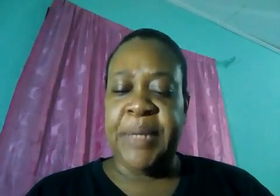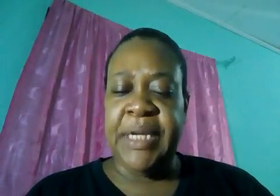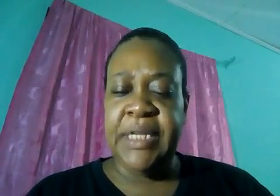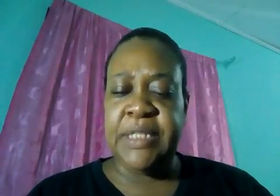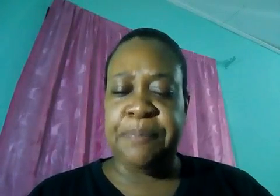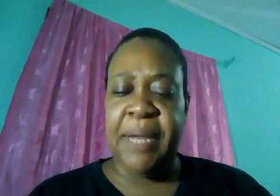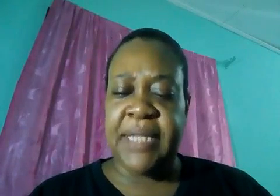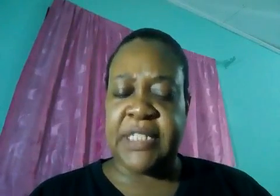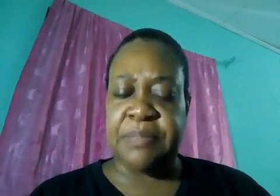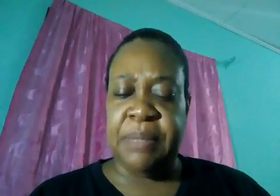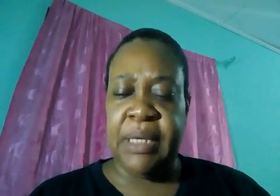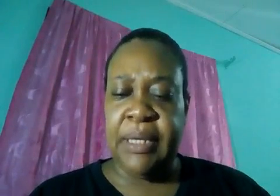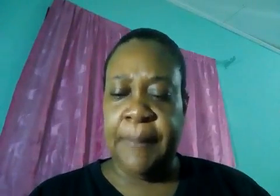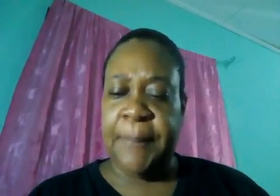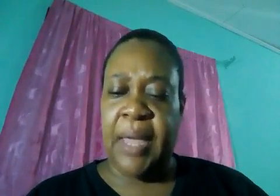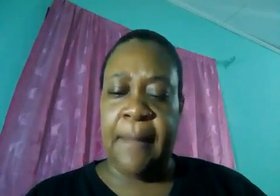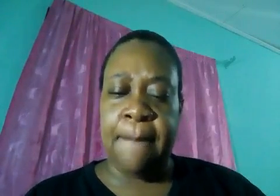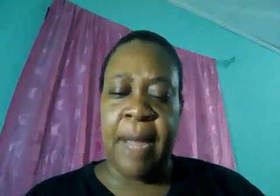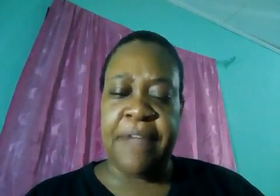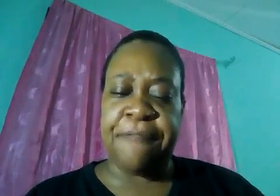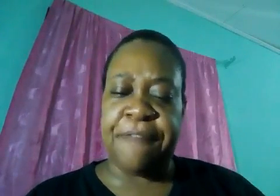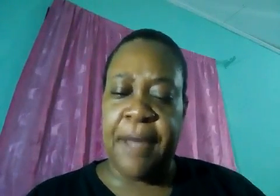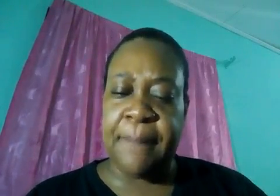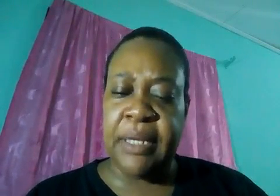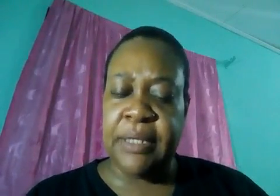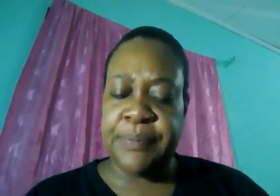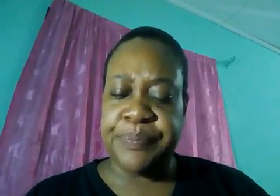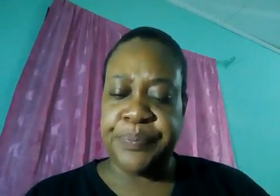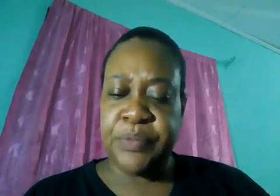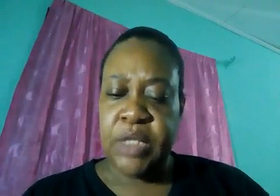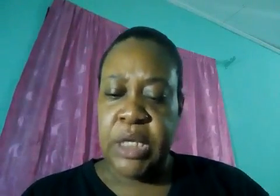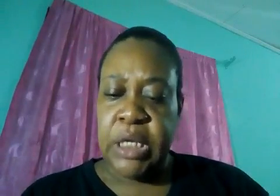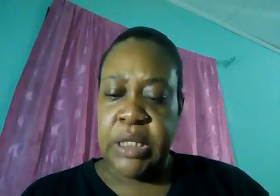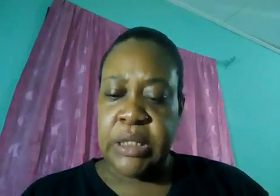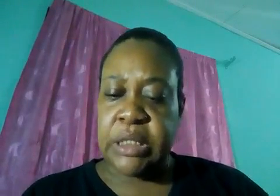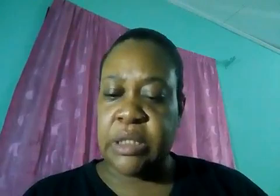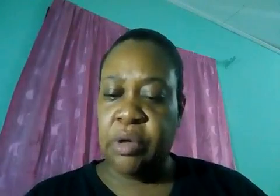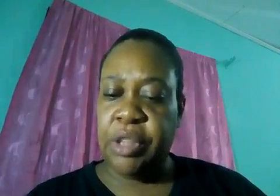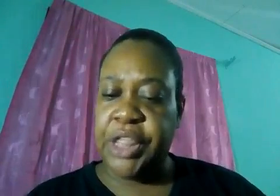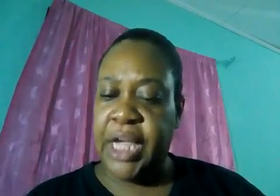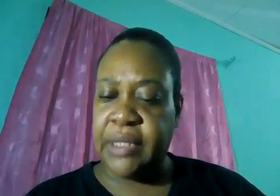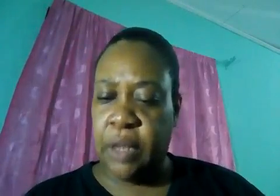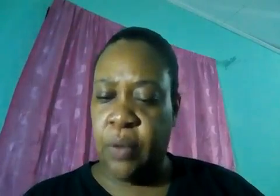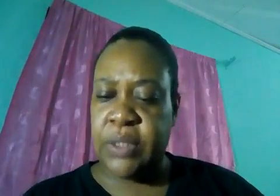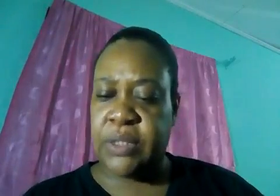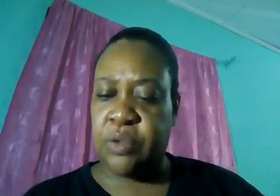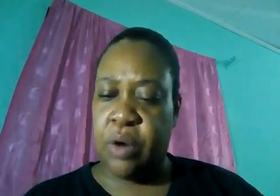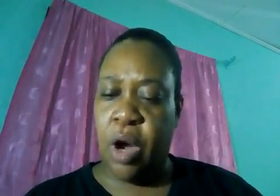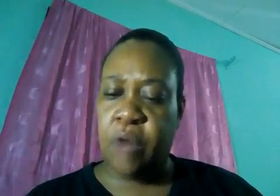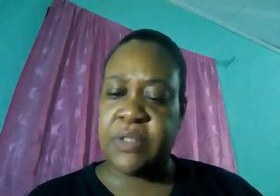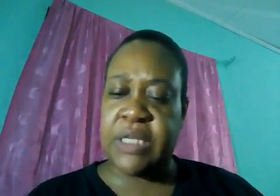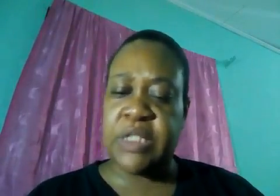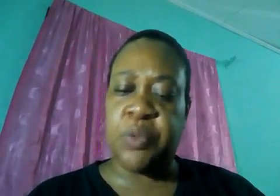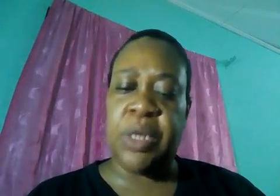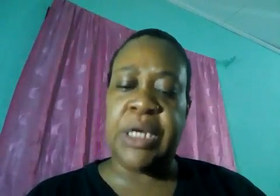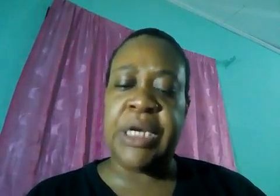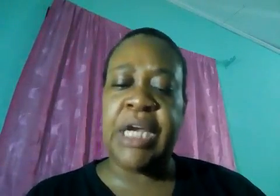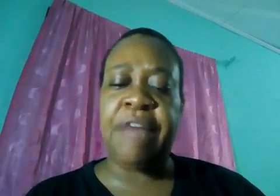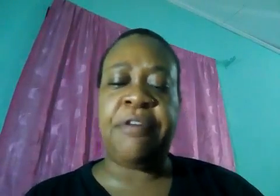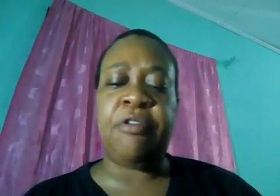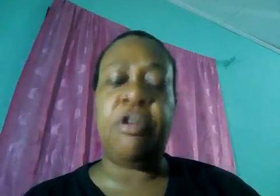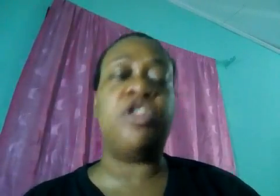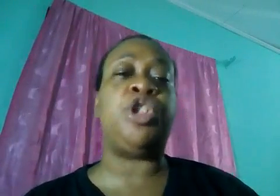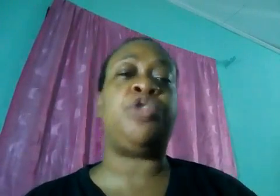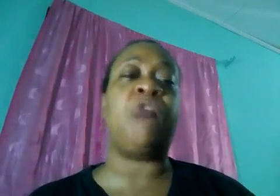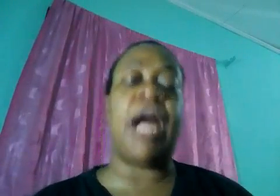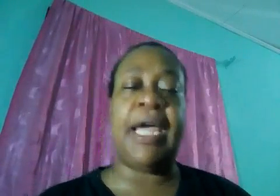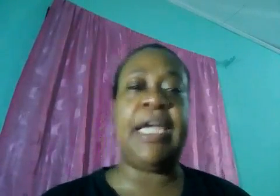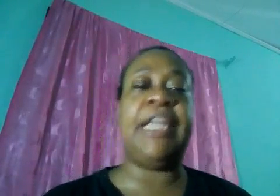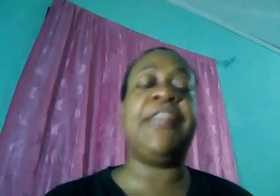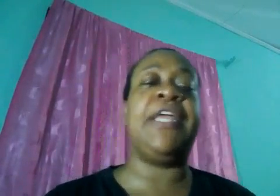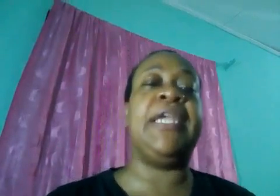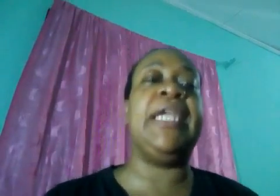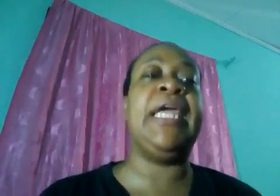please bless me and my family so that our storehouses will never run dry in the name